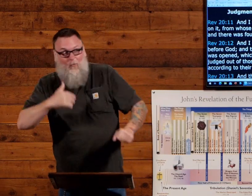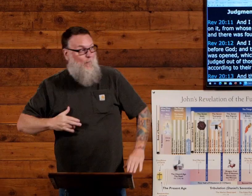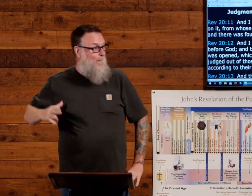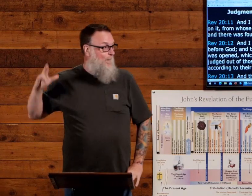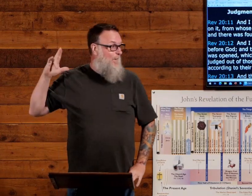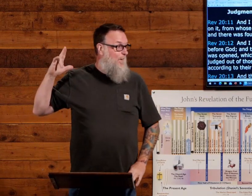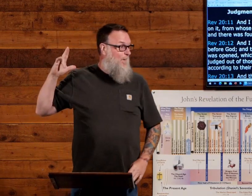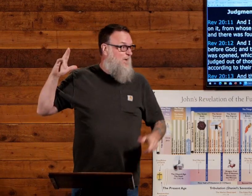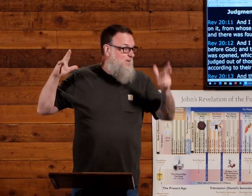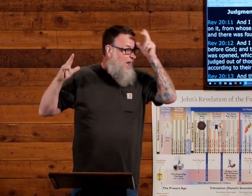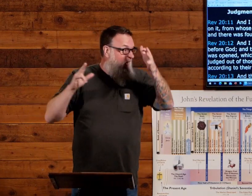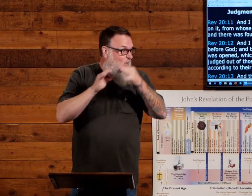Satan bound, I'm good.